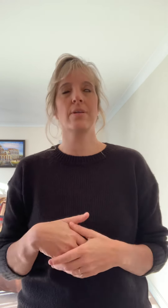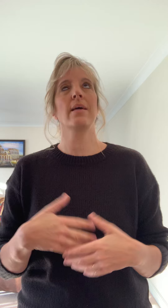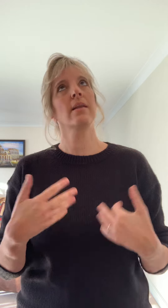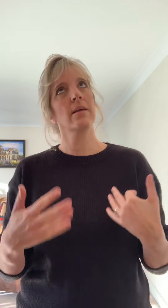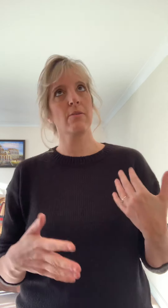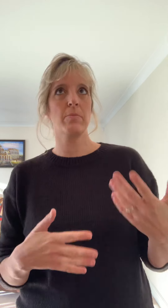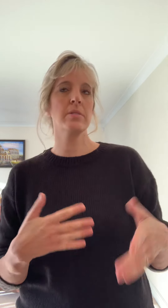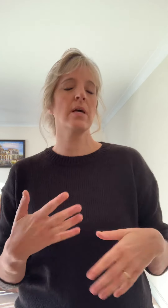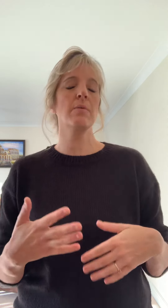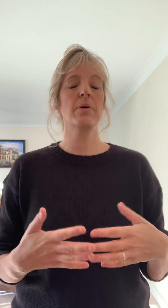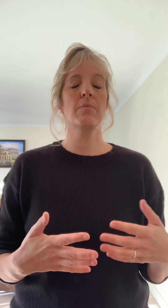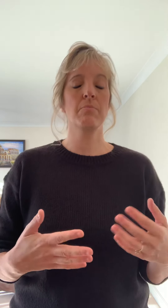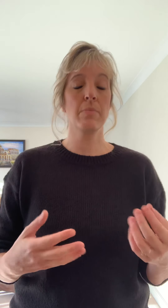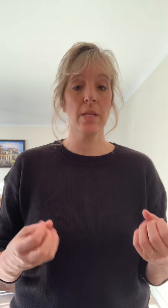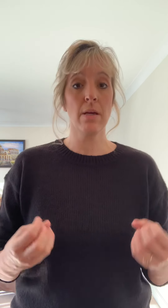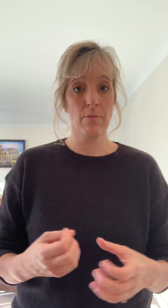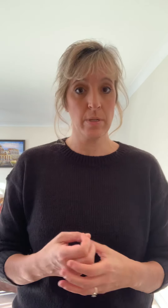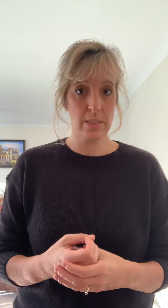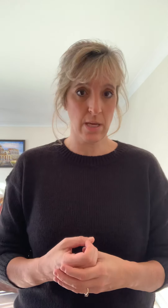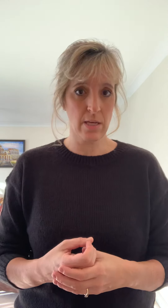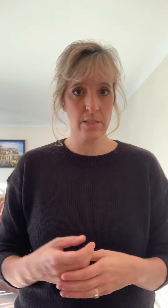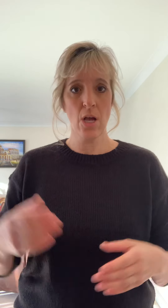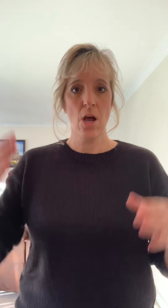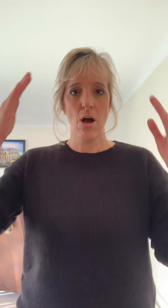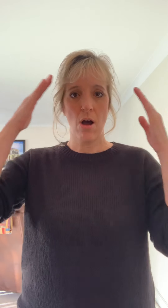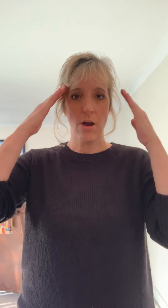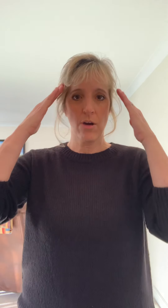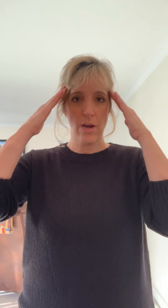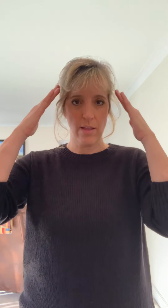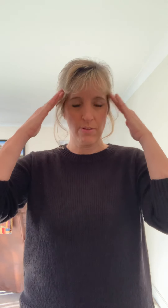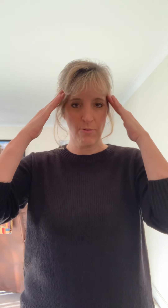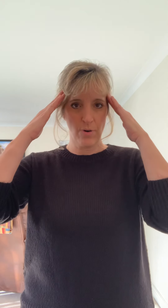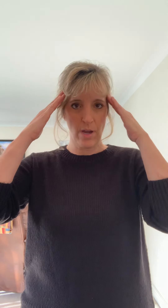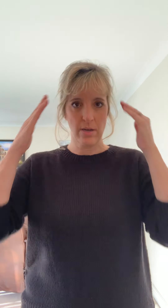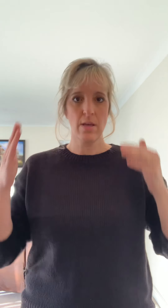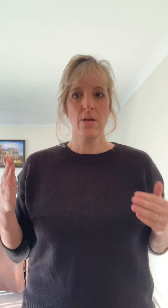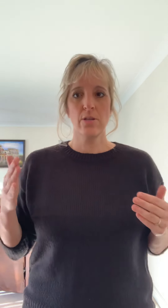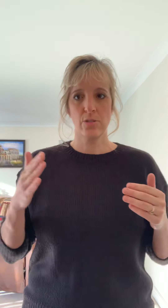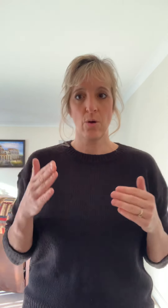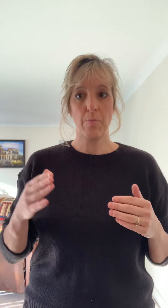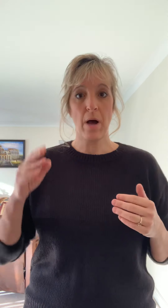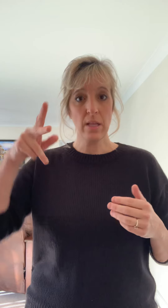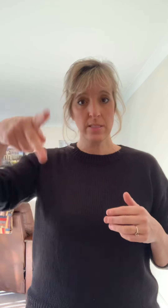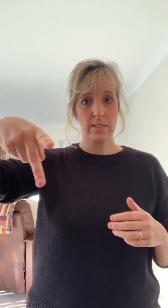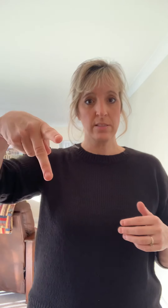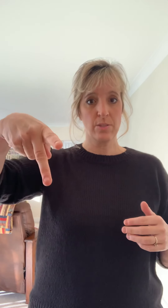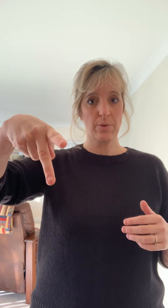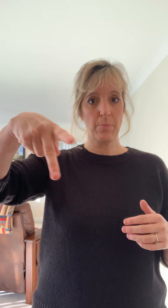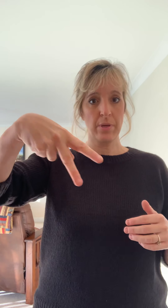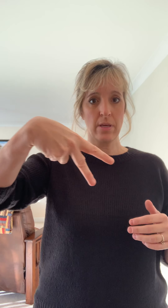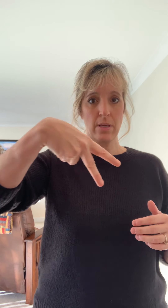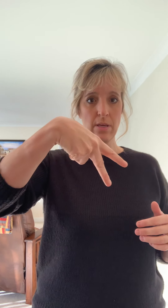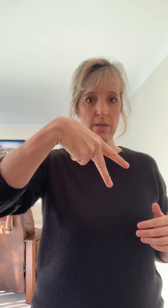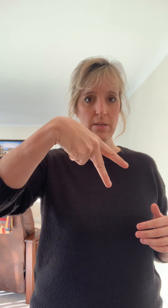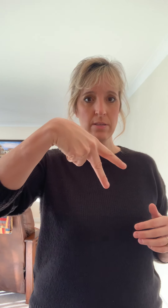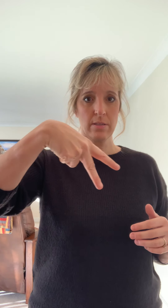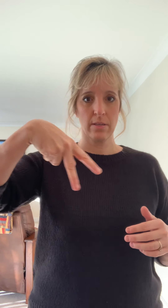any government sign, but many government signs are at the forehead. So politics is with a P, okay,